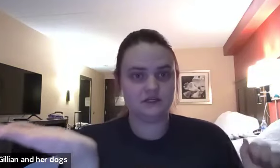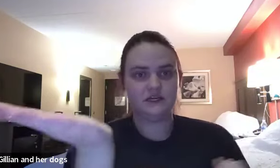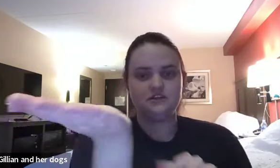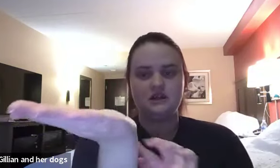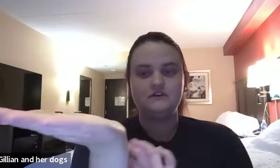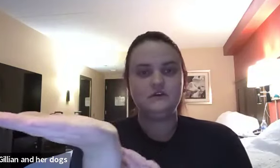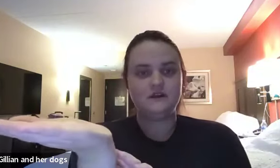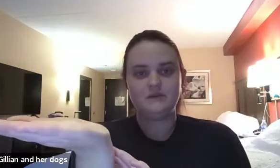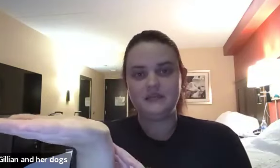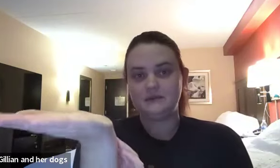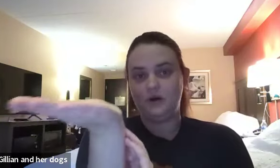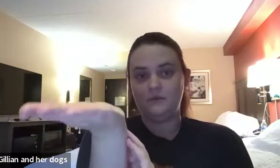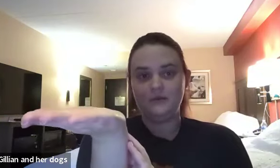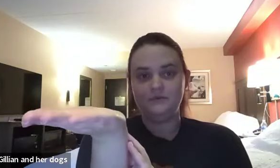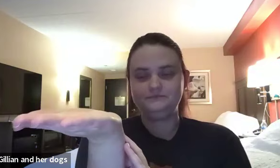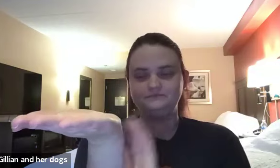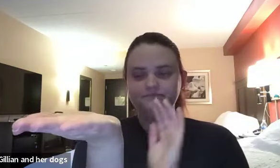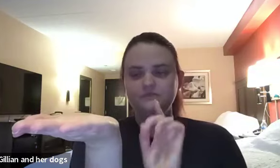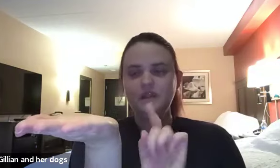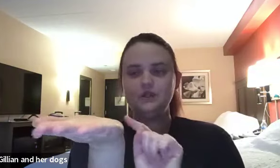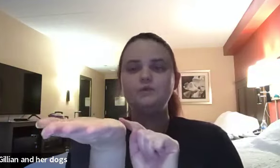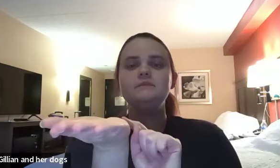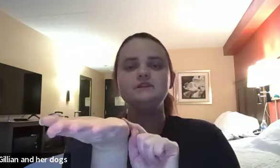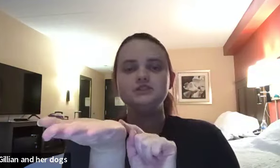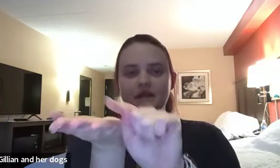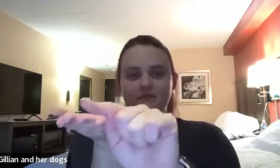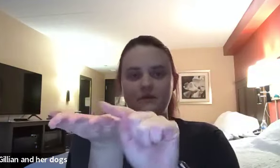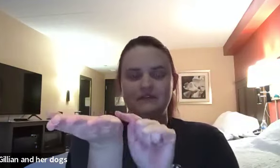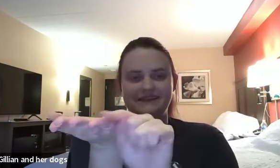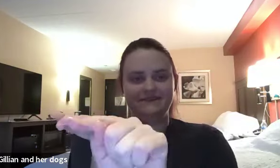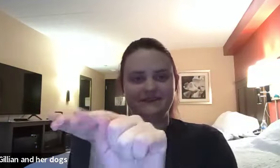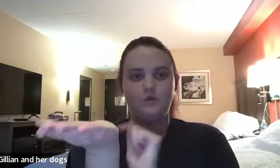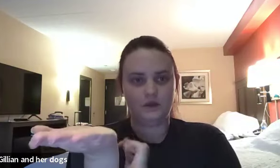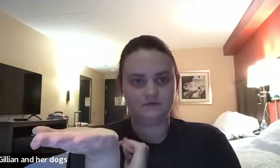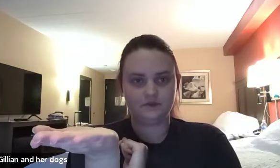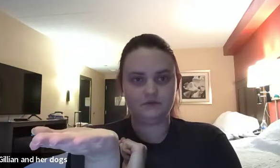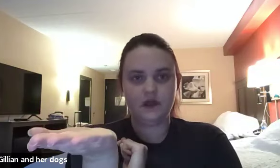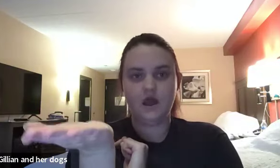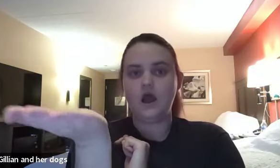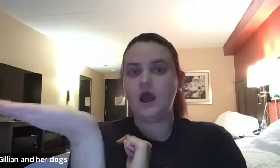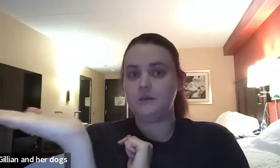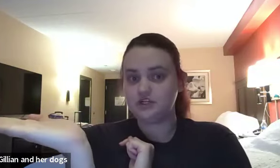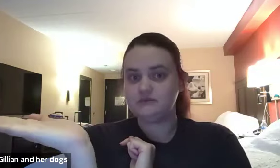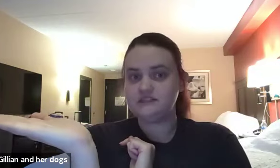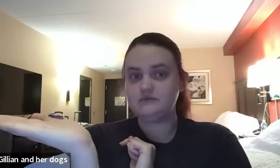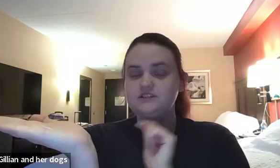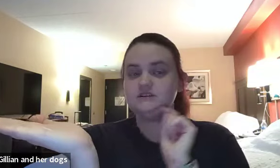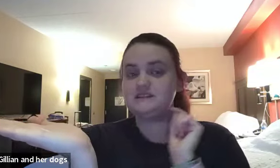is you're going to have your non-dominant hand palm up, and you want to make sure your palm is like facing away from you. I'm going to turn my sideways so you can see